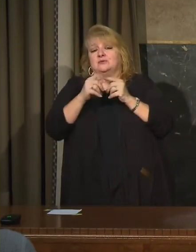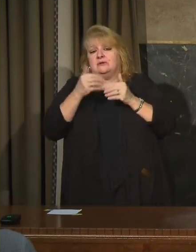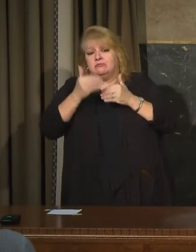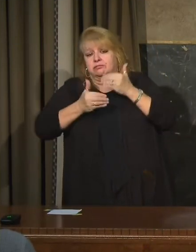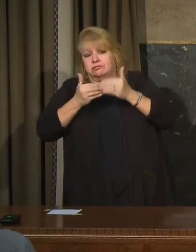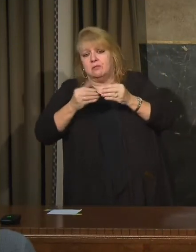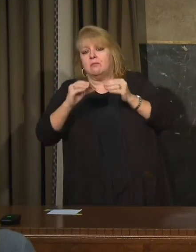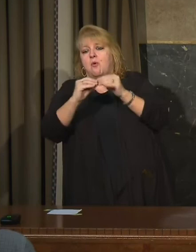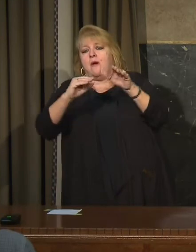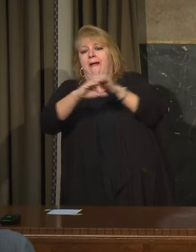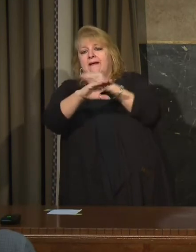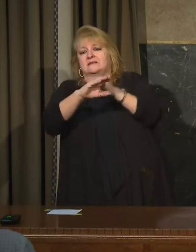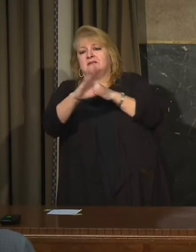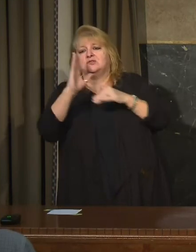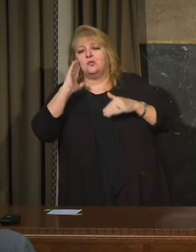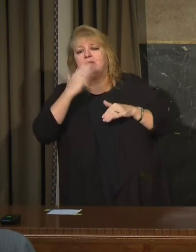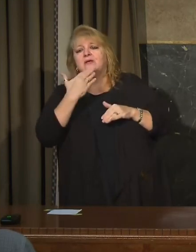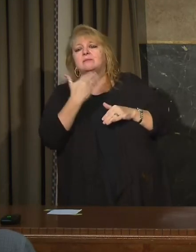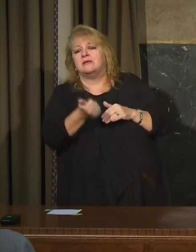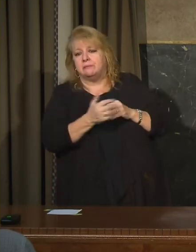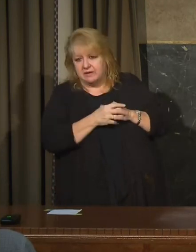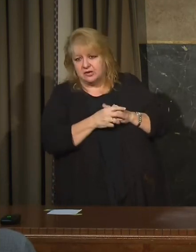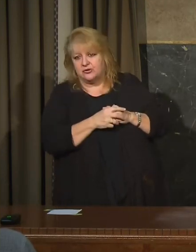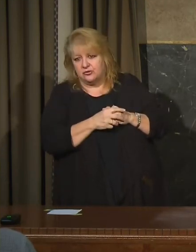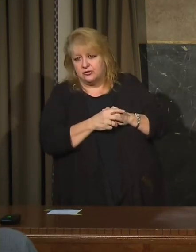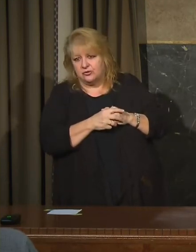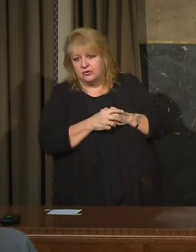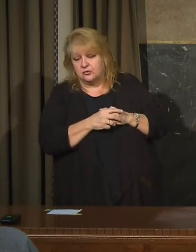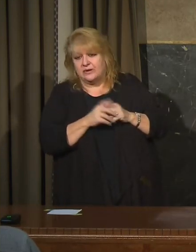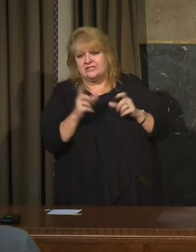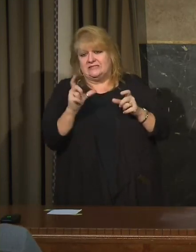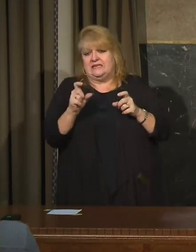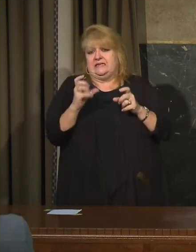rolling. One more, and then I'll turn it back over to the governor. Yes, sir. So